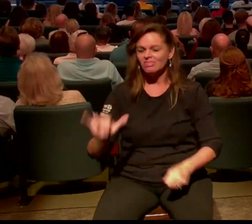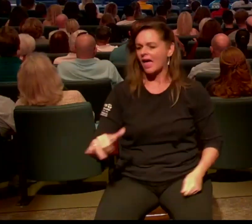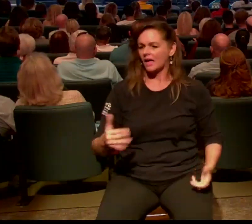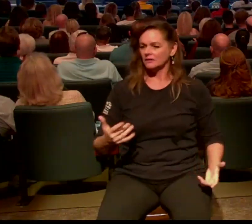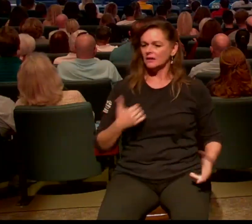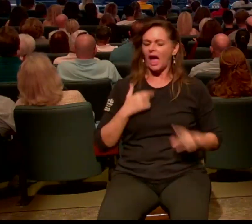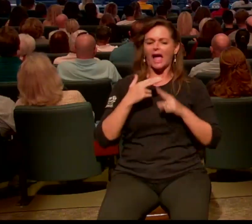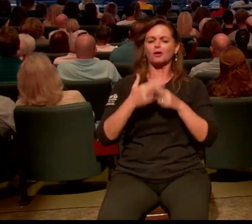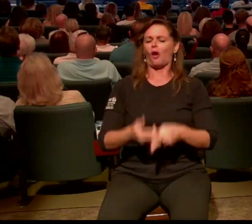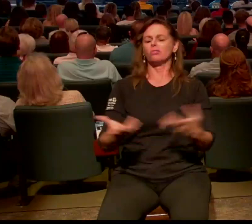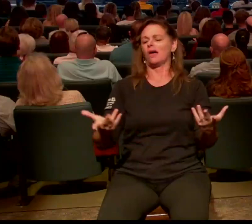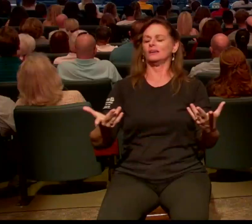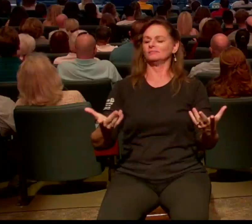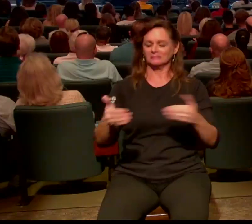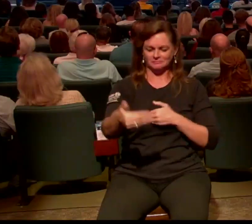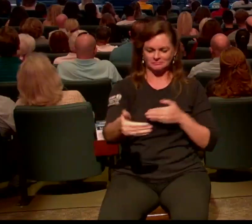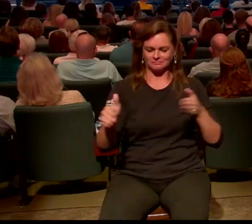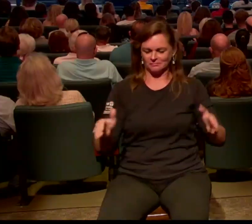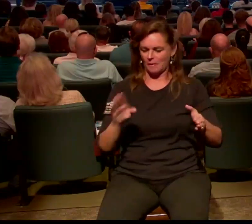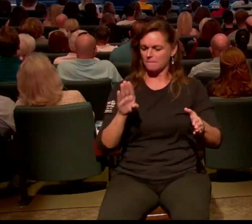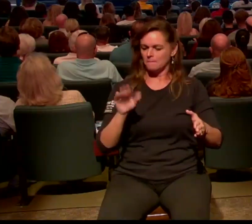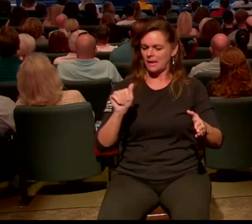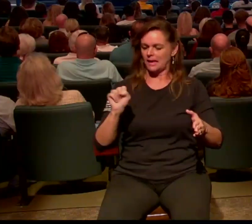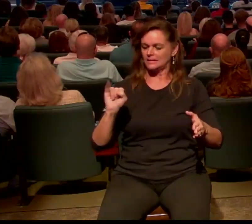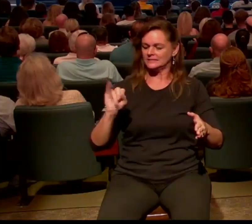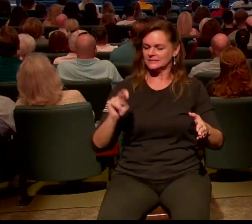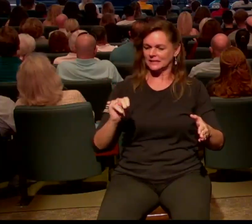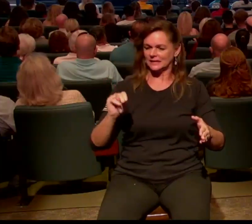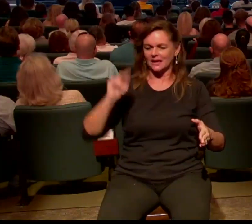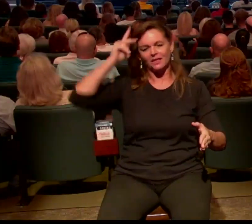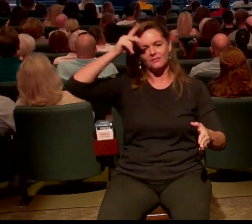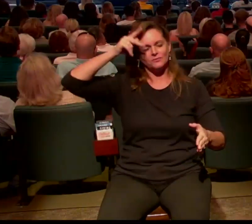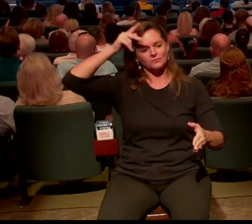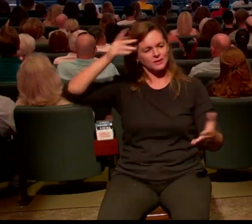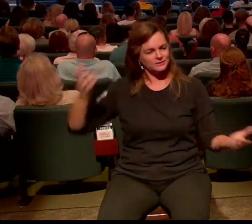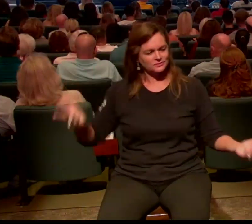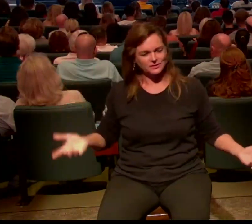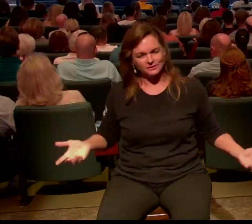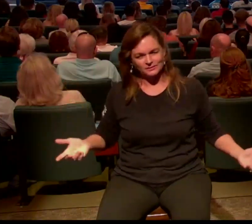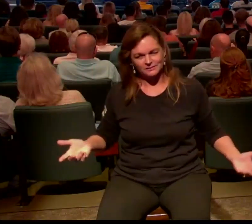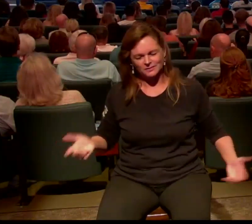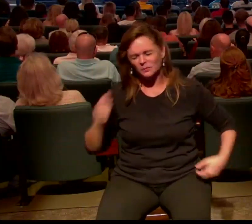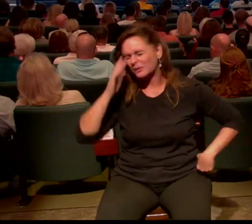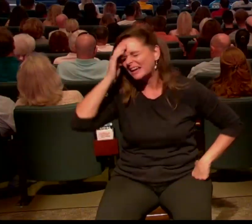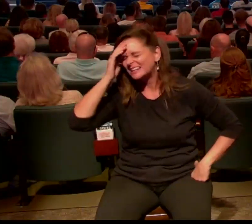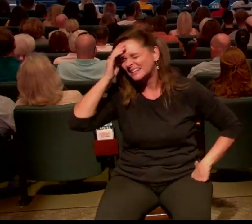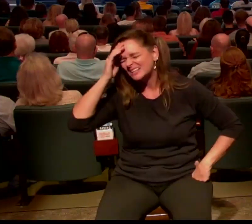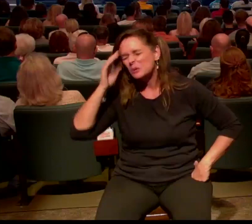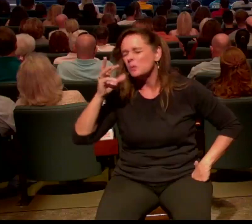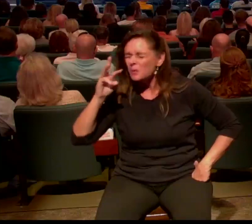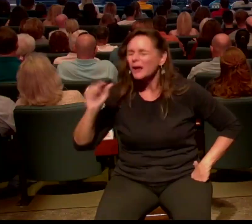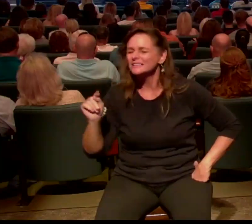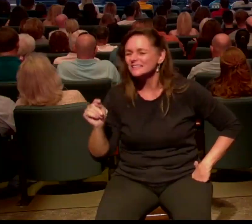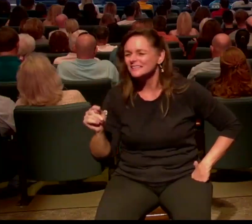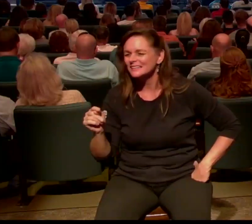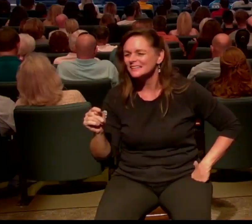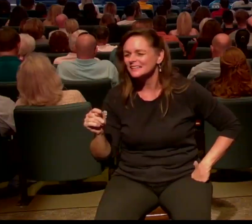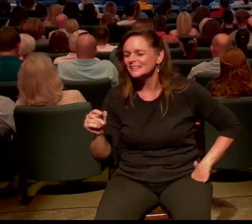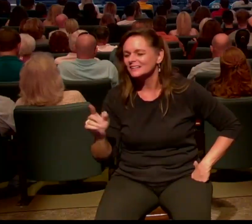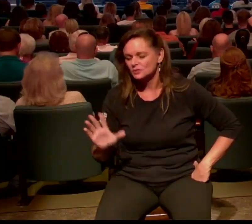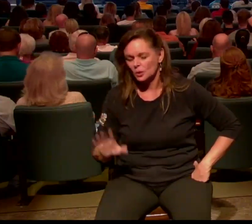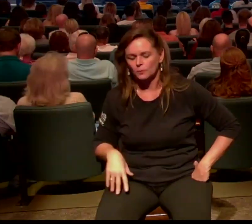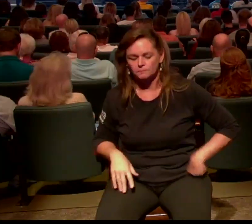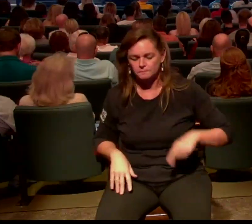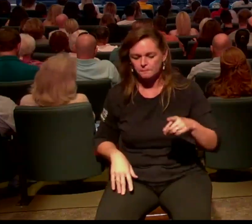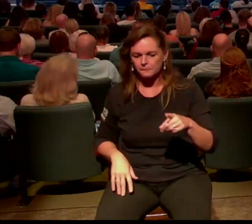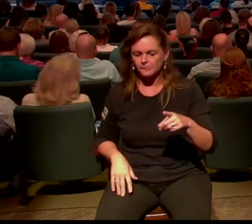basin theology. Okay? Let me explain to you basin theology. Because there's only two times the